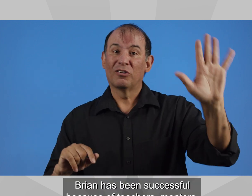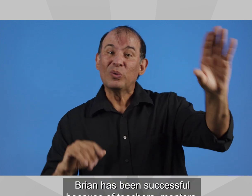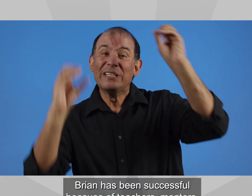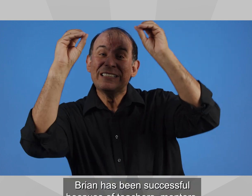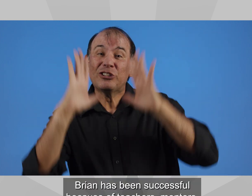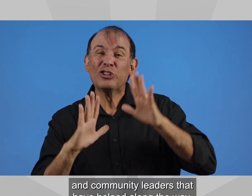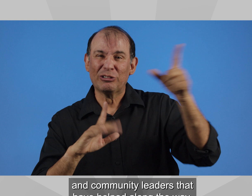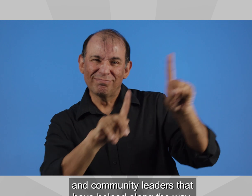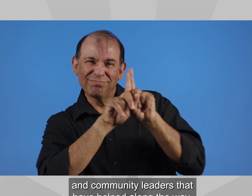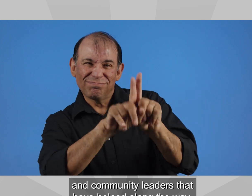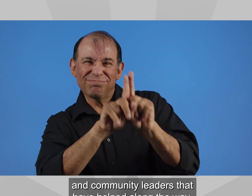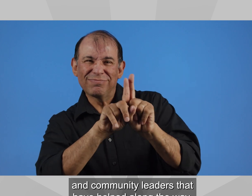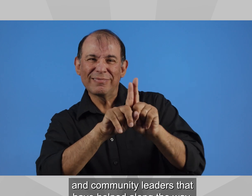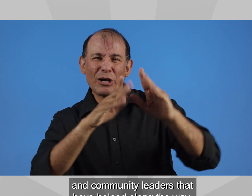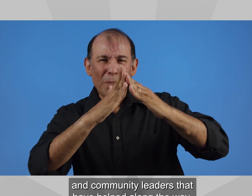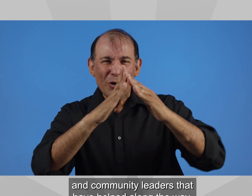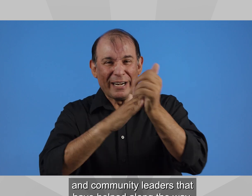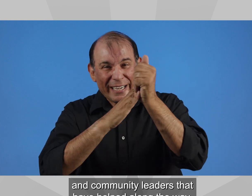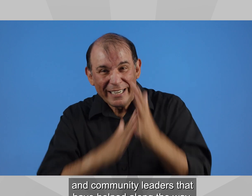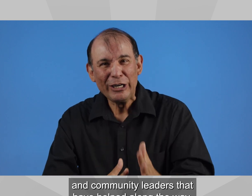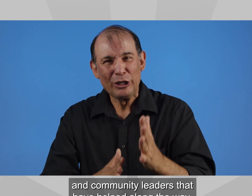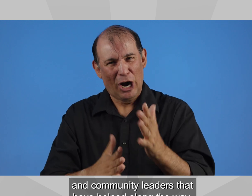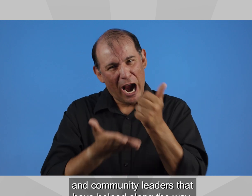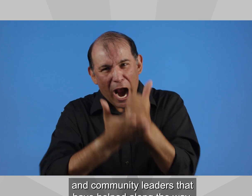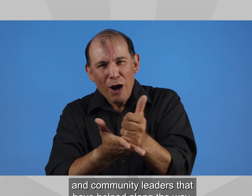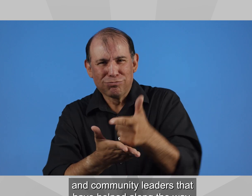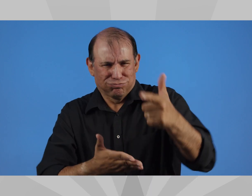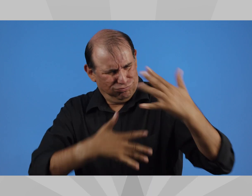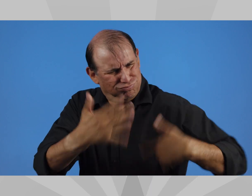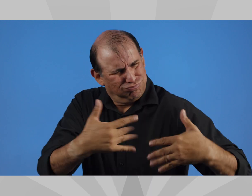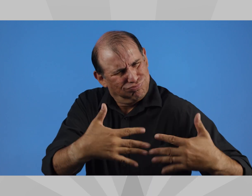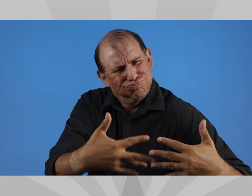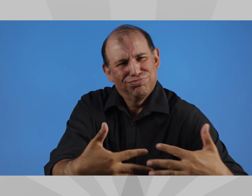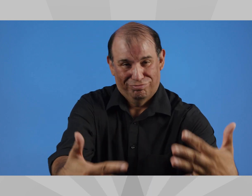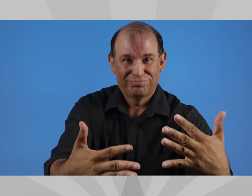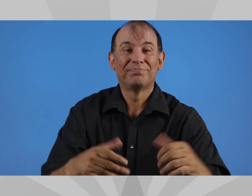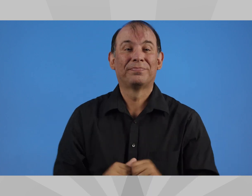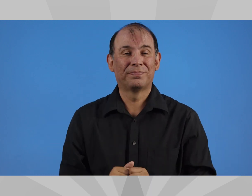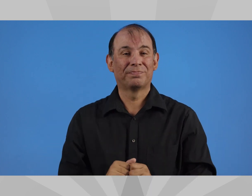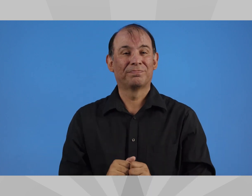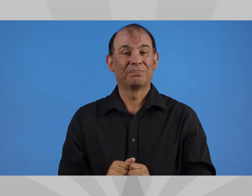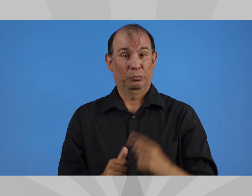teachers, mentors, and community leaders that have helped along the way.